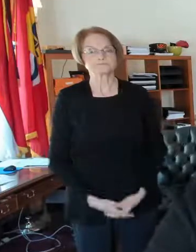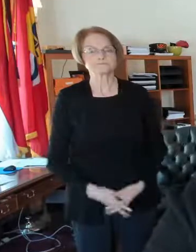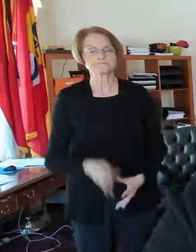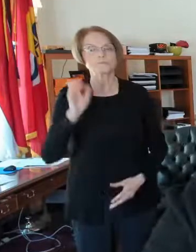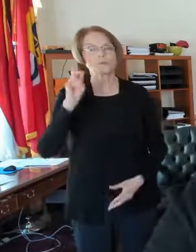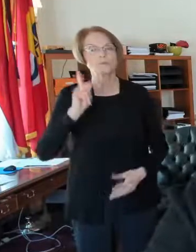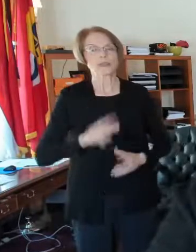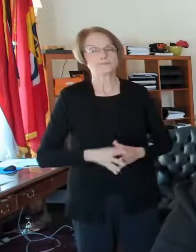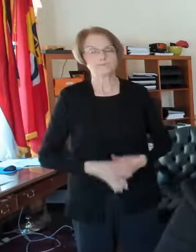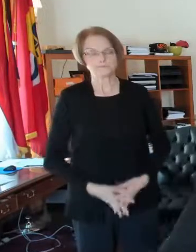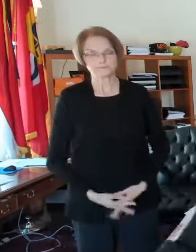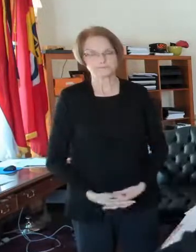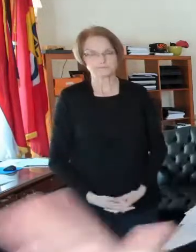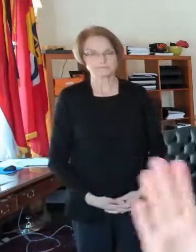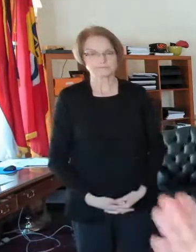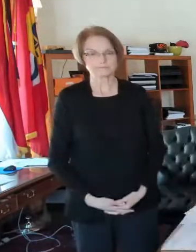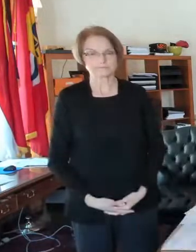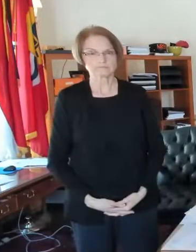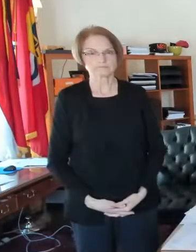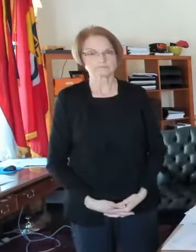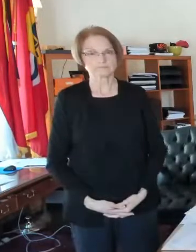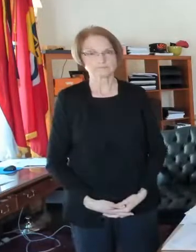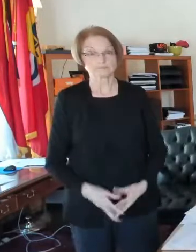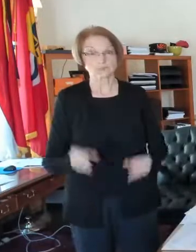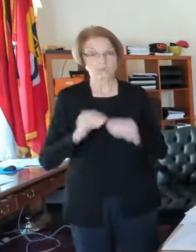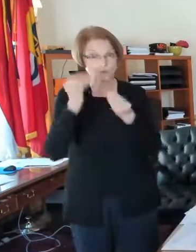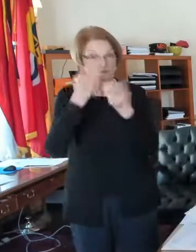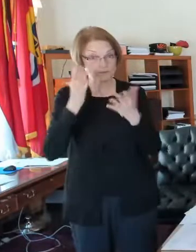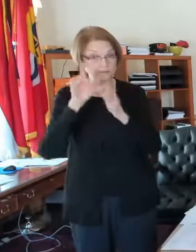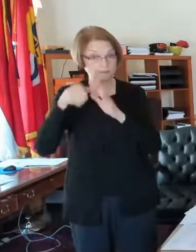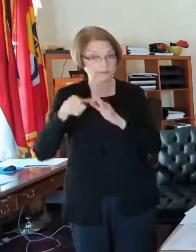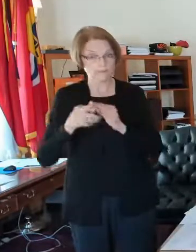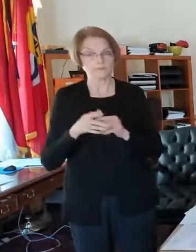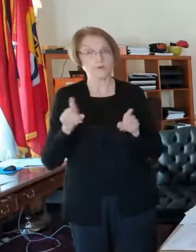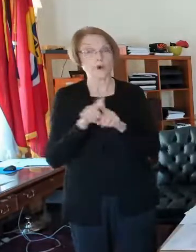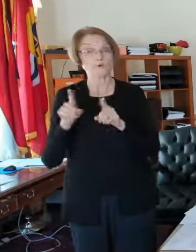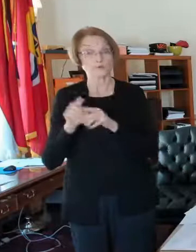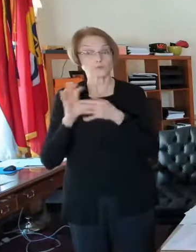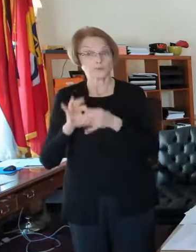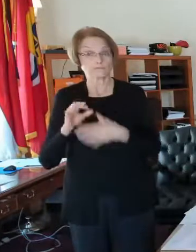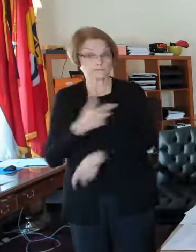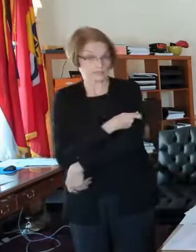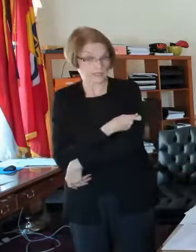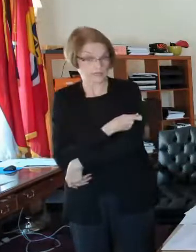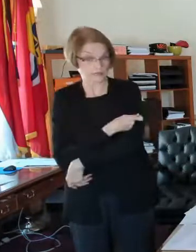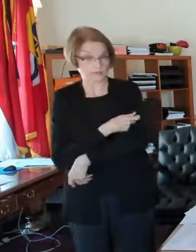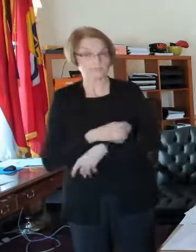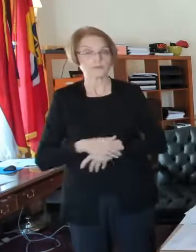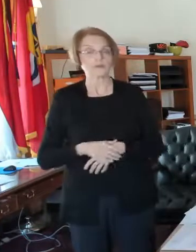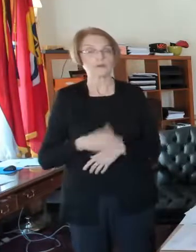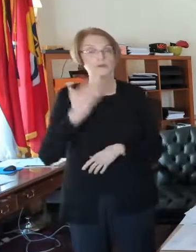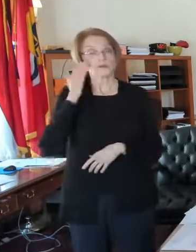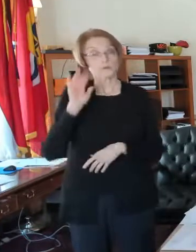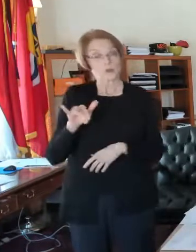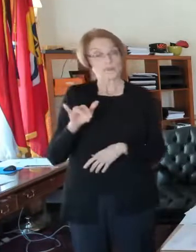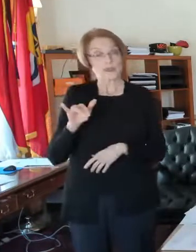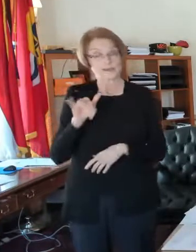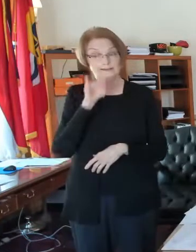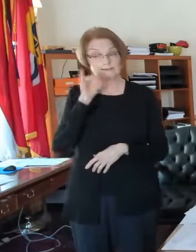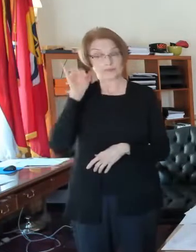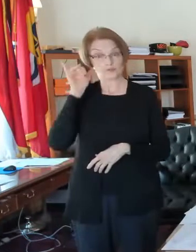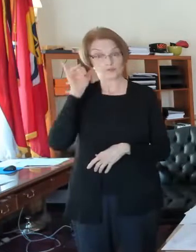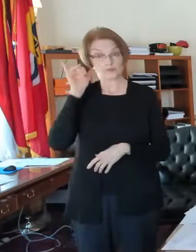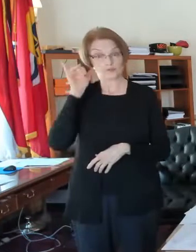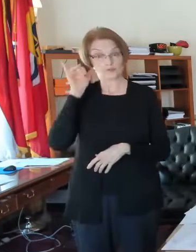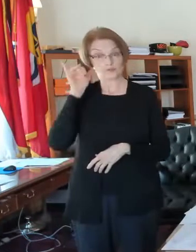Okay. And so more to come on that. Also on the vaccination front, you know that yesterday,